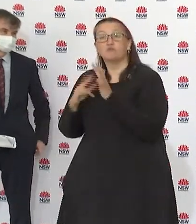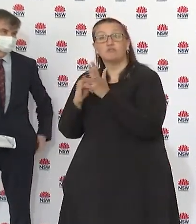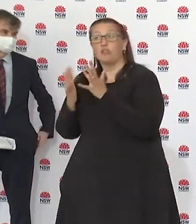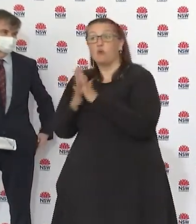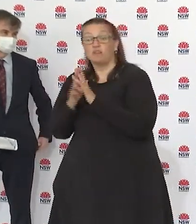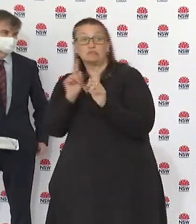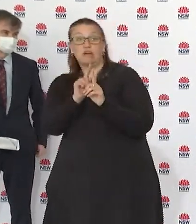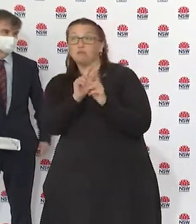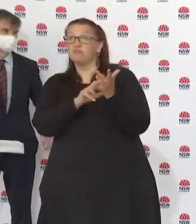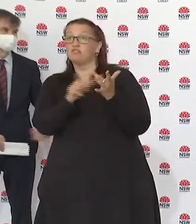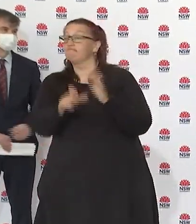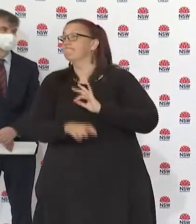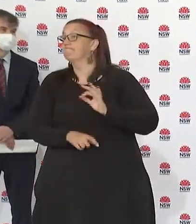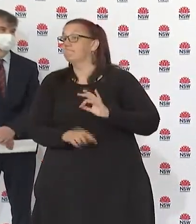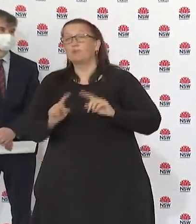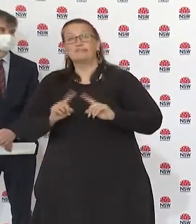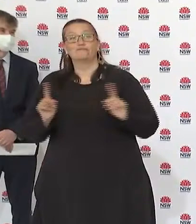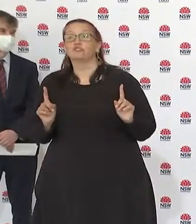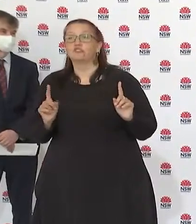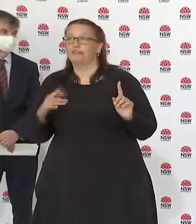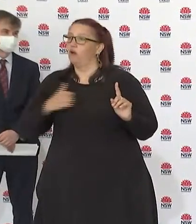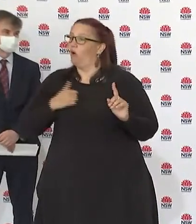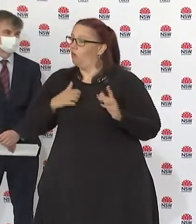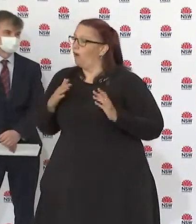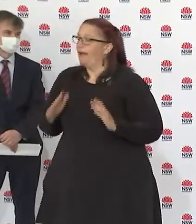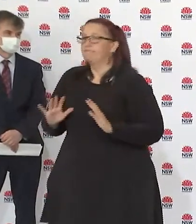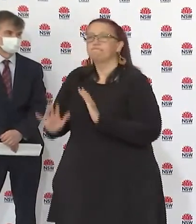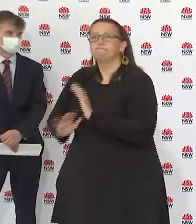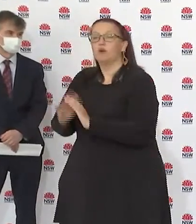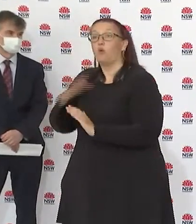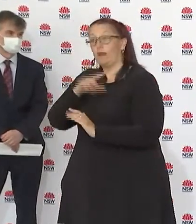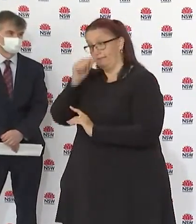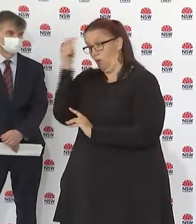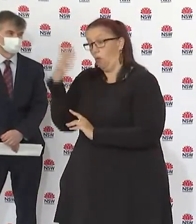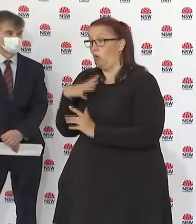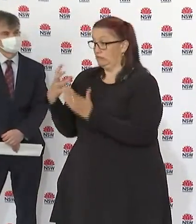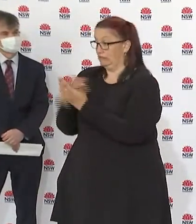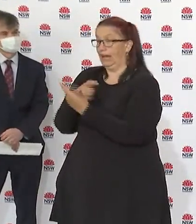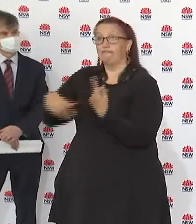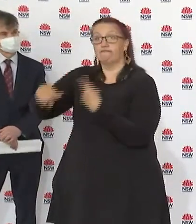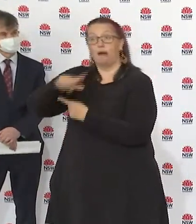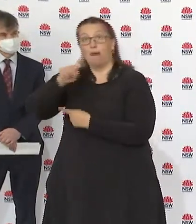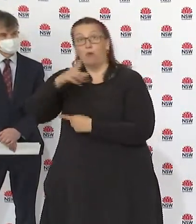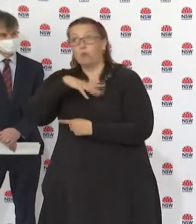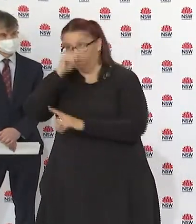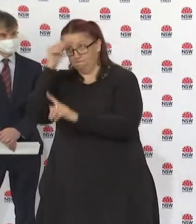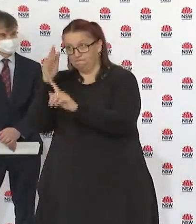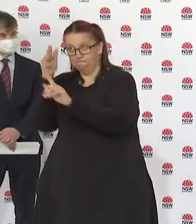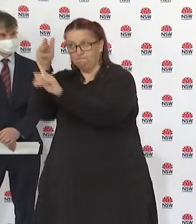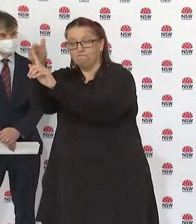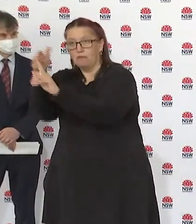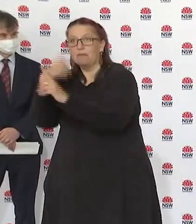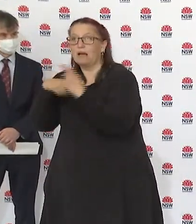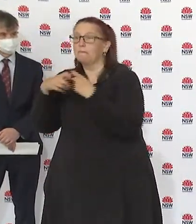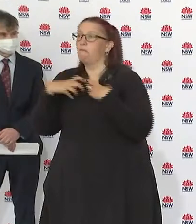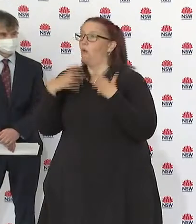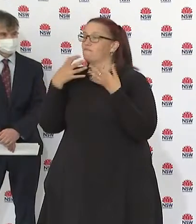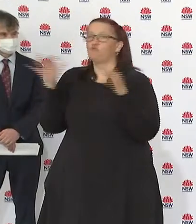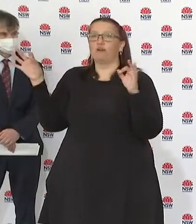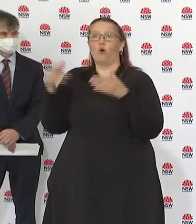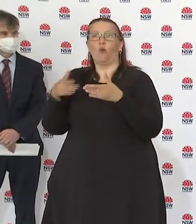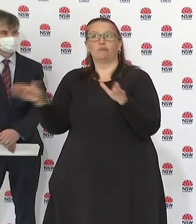our community safe, but also to make sure that we can look forward to living life more freely. And clearly, we're not at that stage